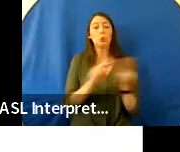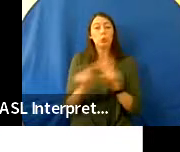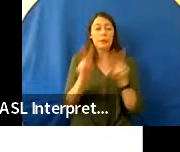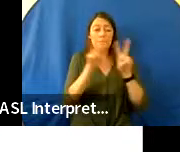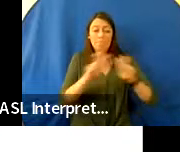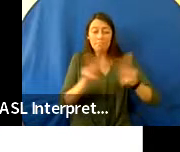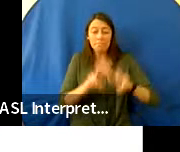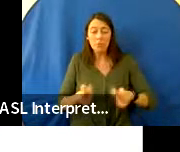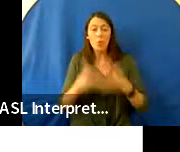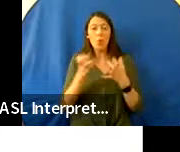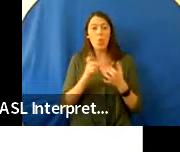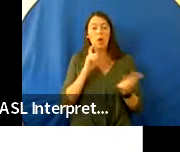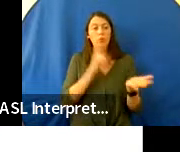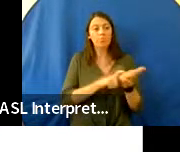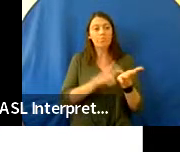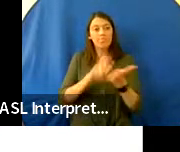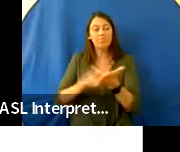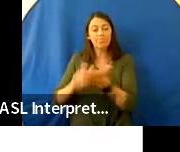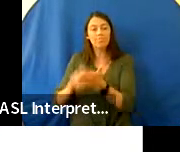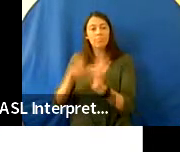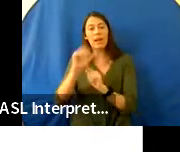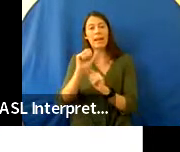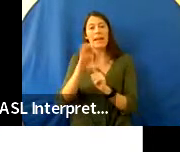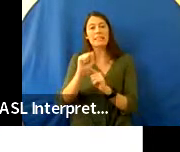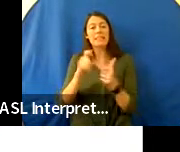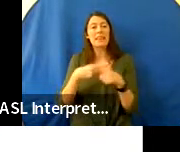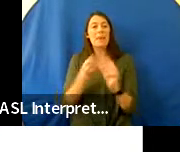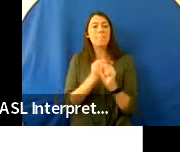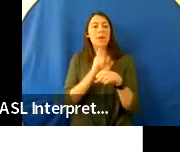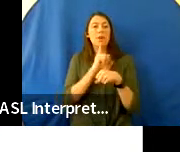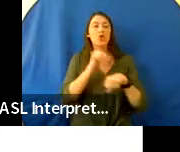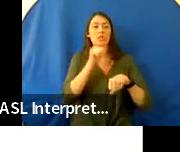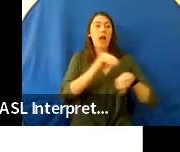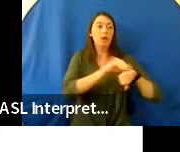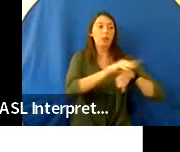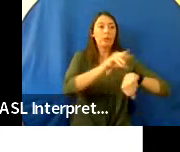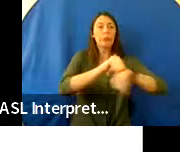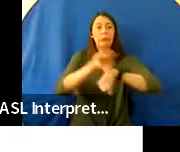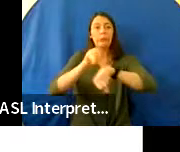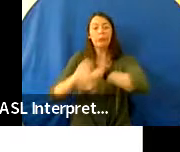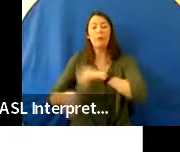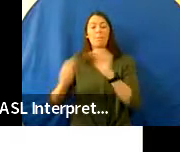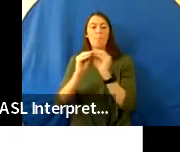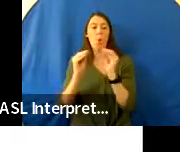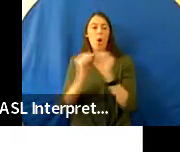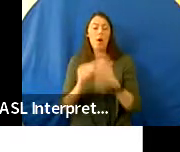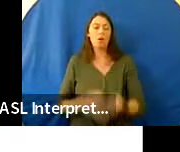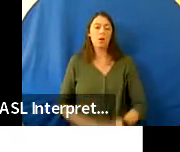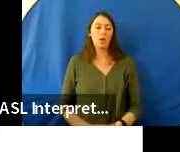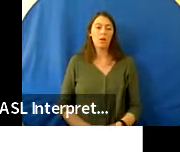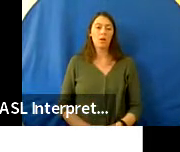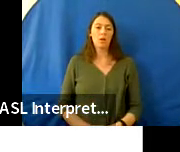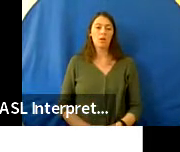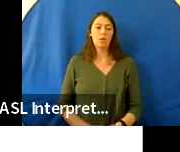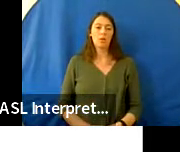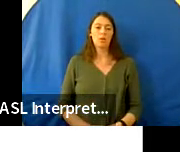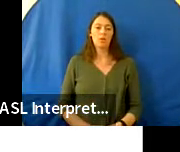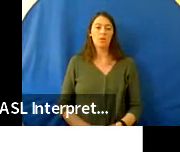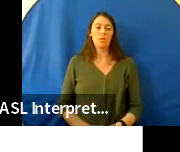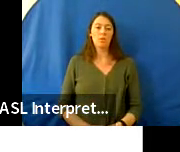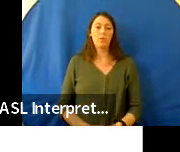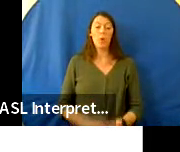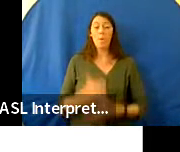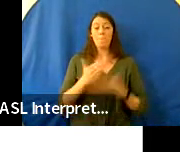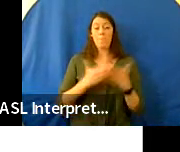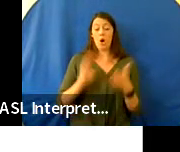to break disease transmission. So part of our COVID transition work will look